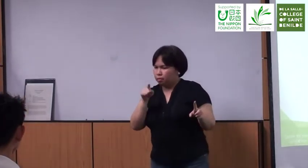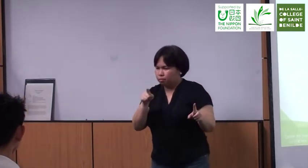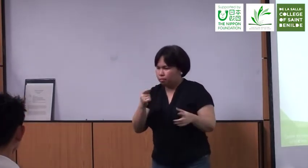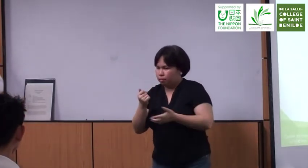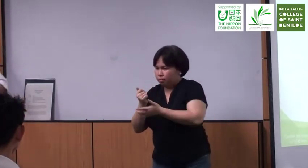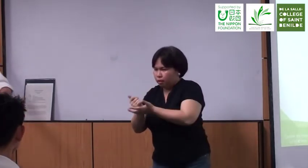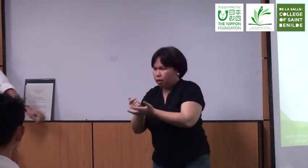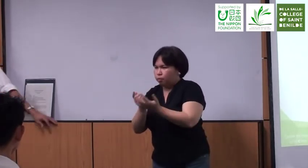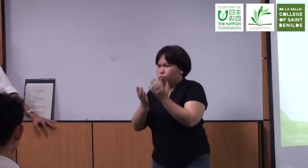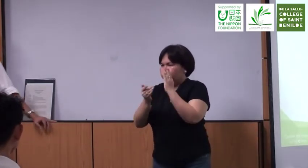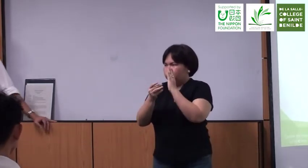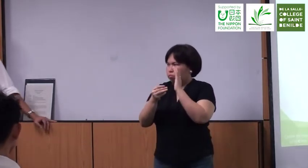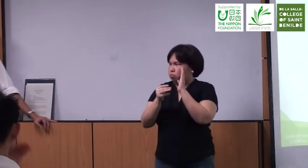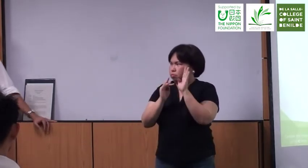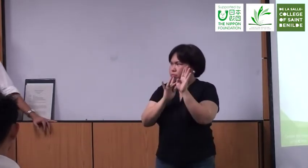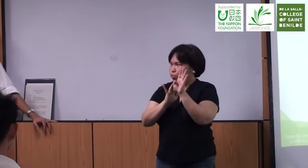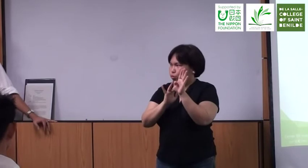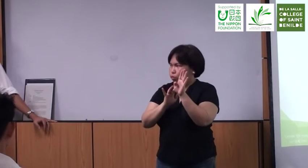or